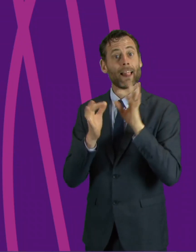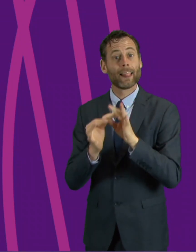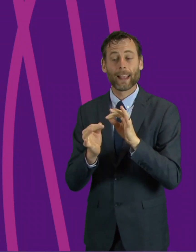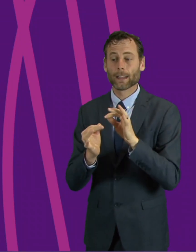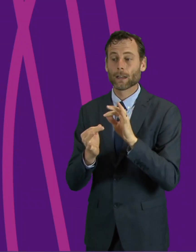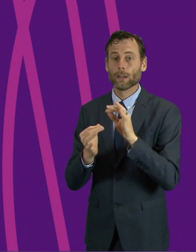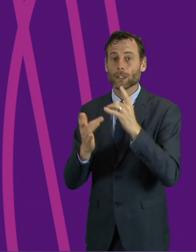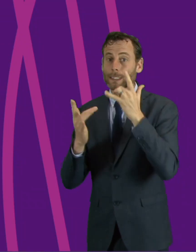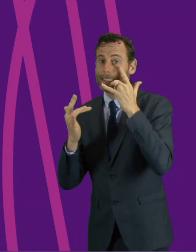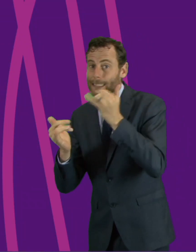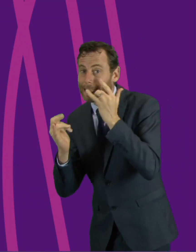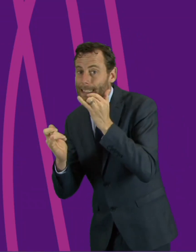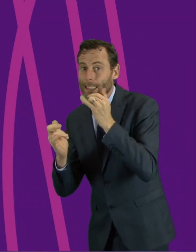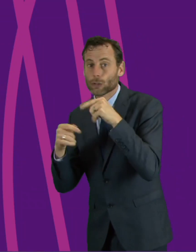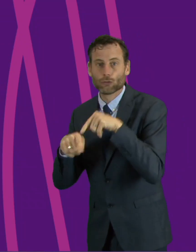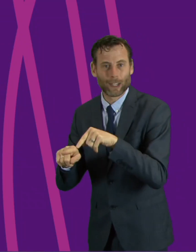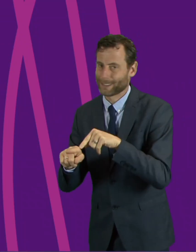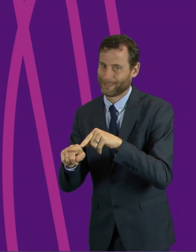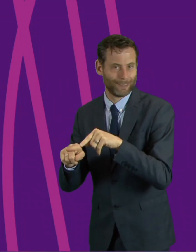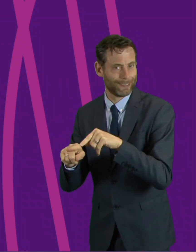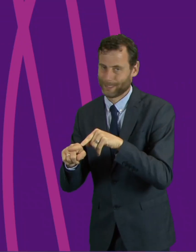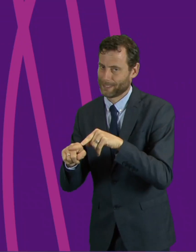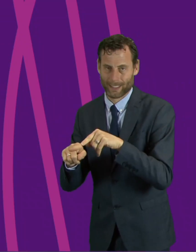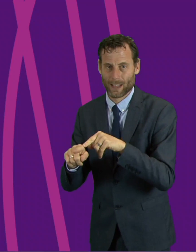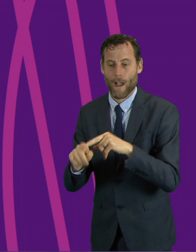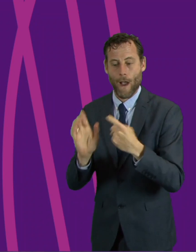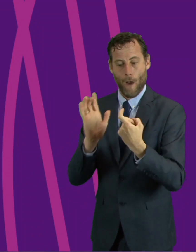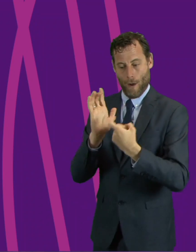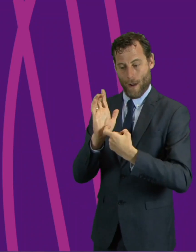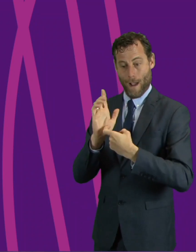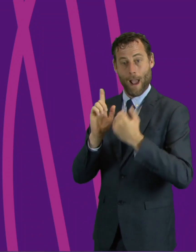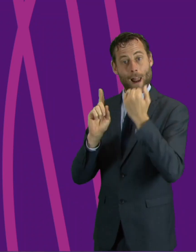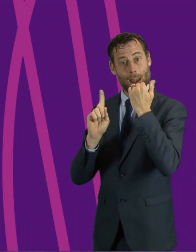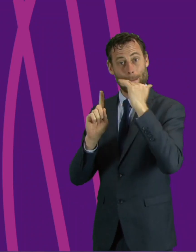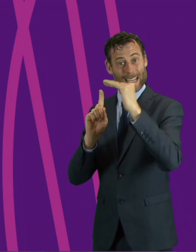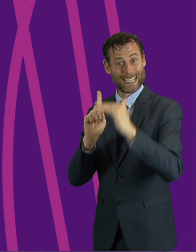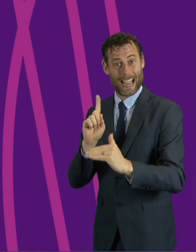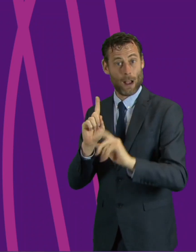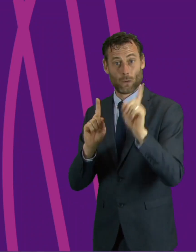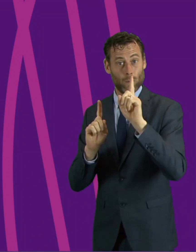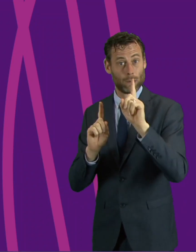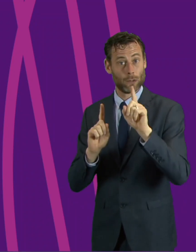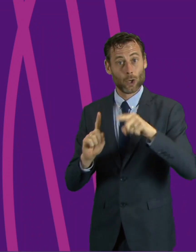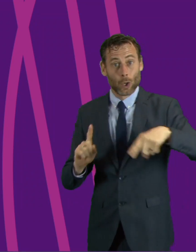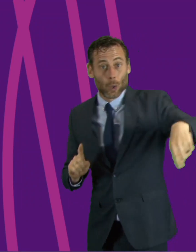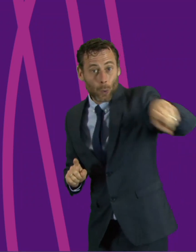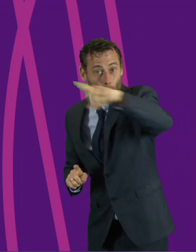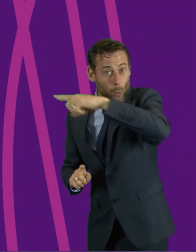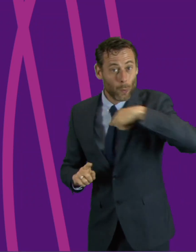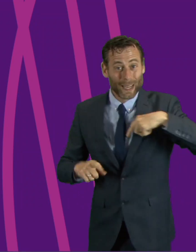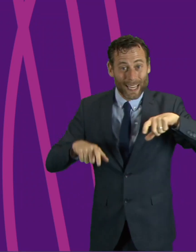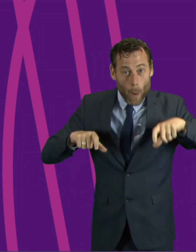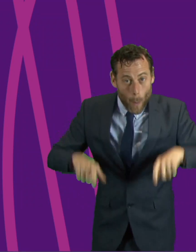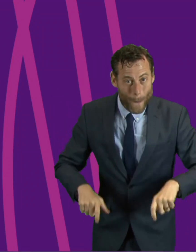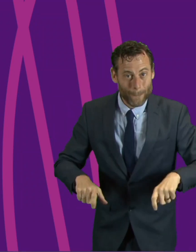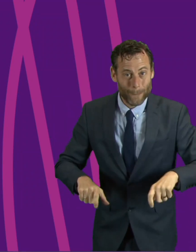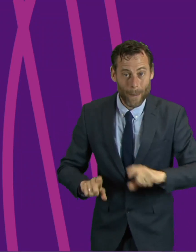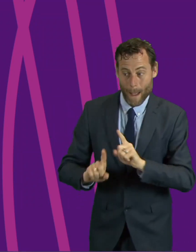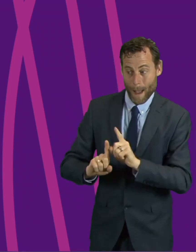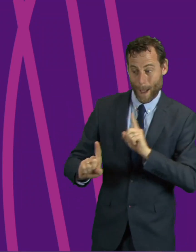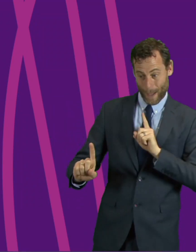down depends on all of us behaving in a way that is suppressing the virus. That means everybody sticking to the rules and the guidance that we are asking them